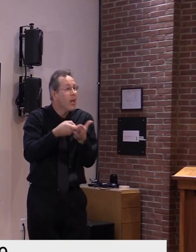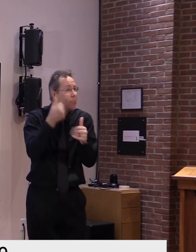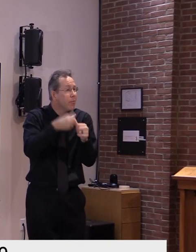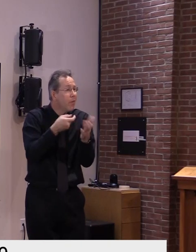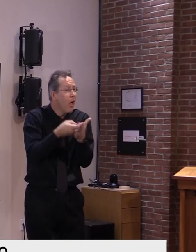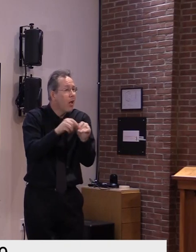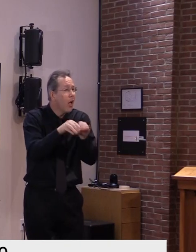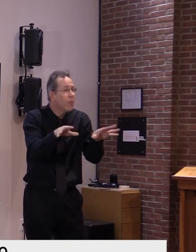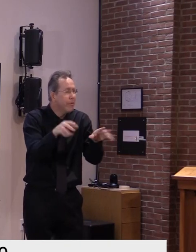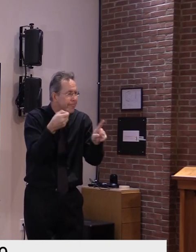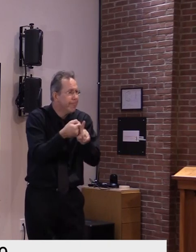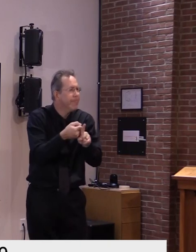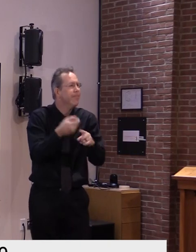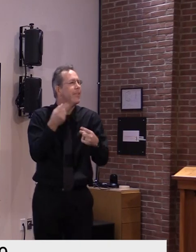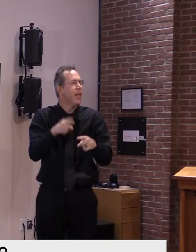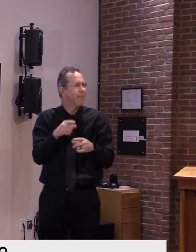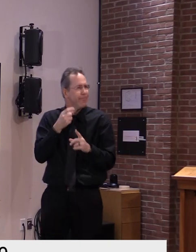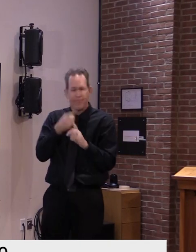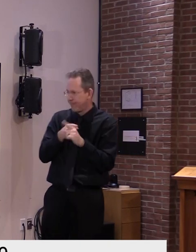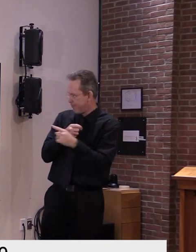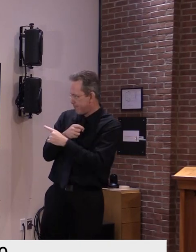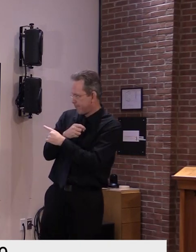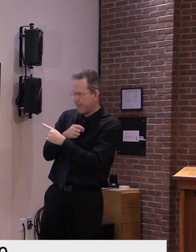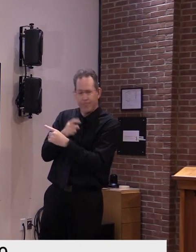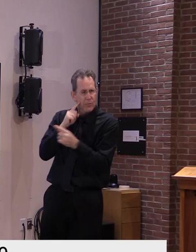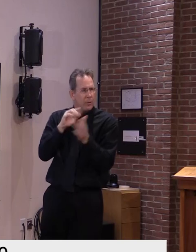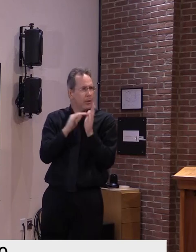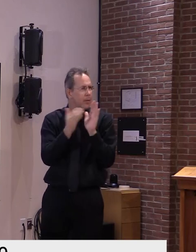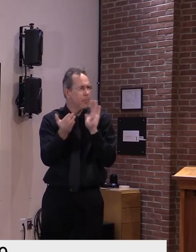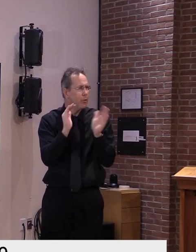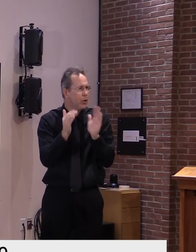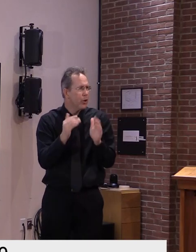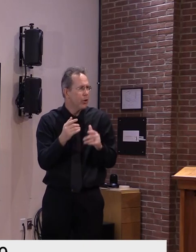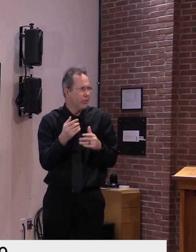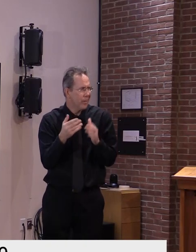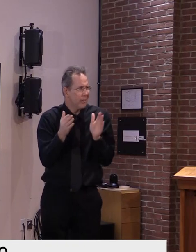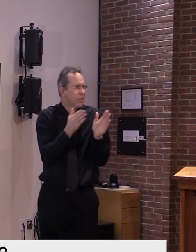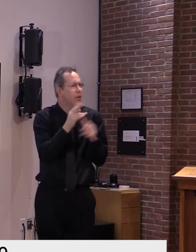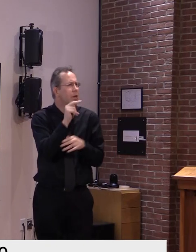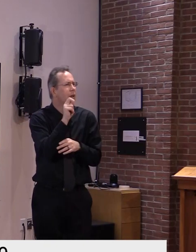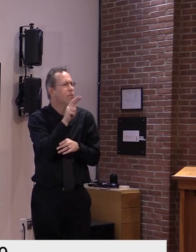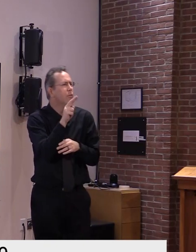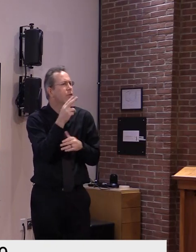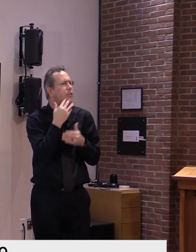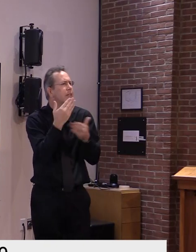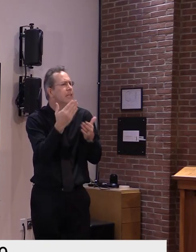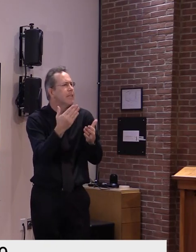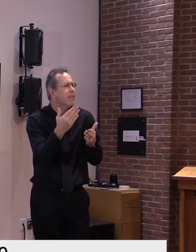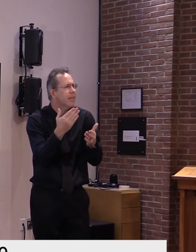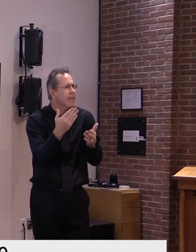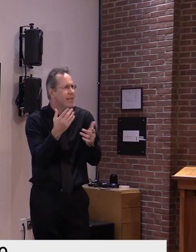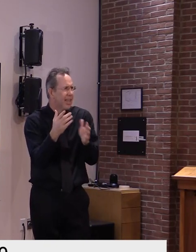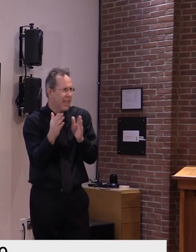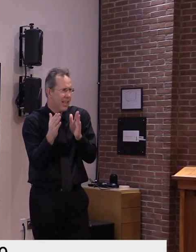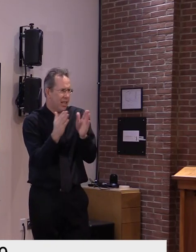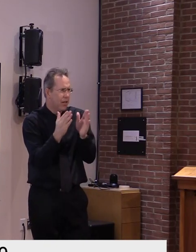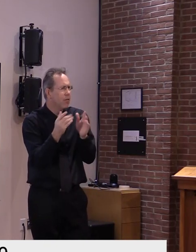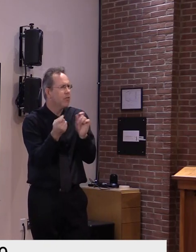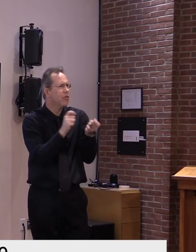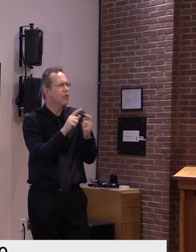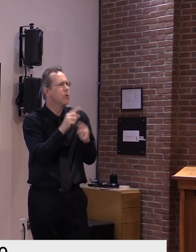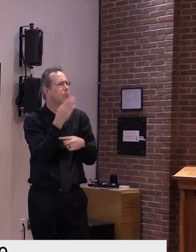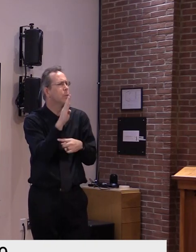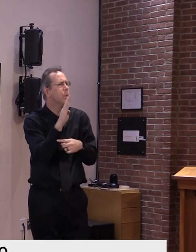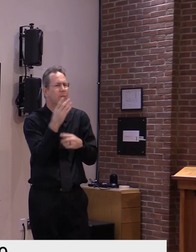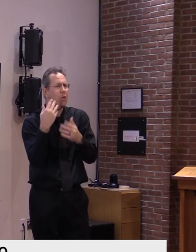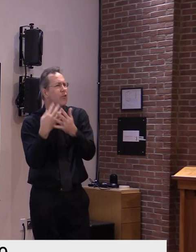But look what happens as we move from October into November. We go from the light gray back into the blue color that we